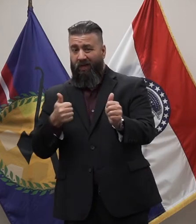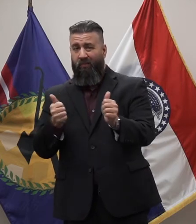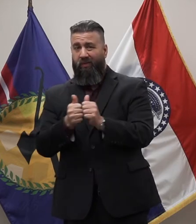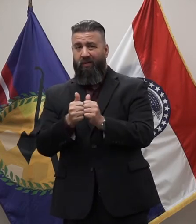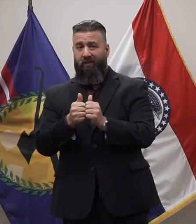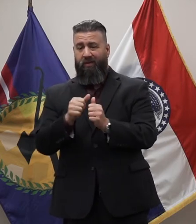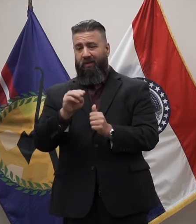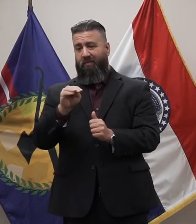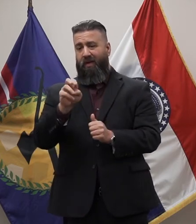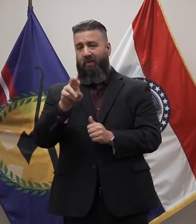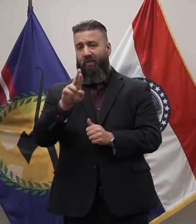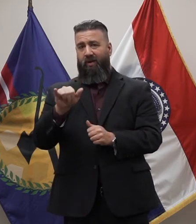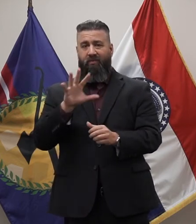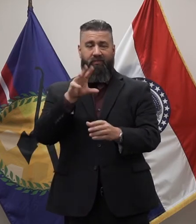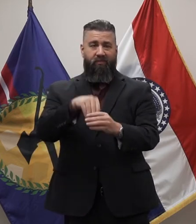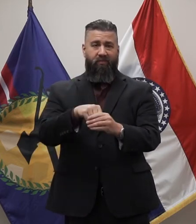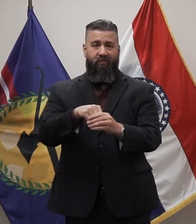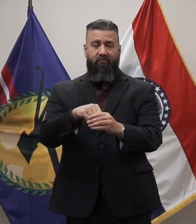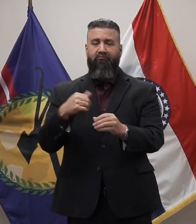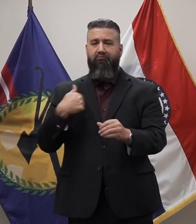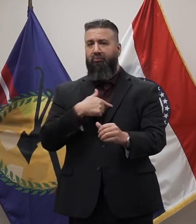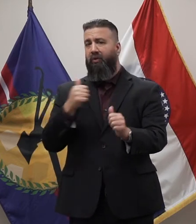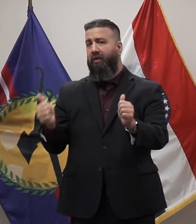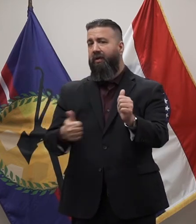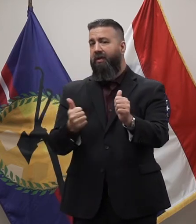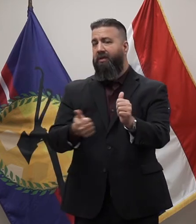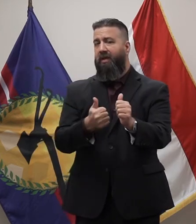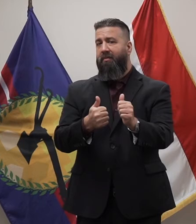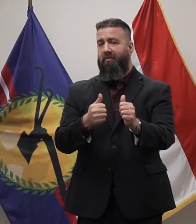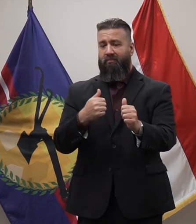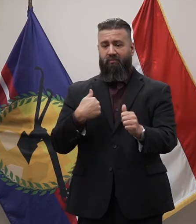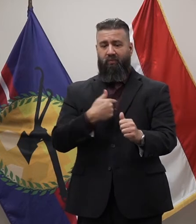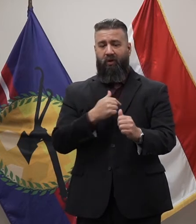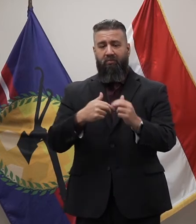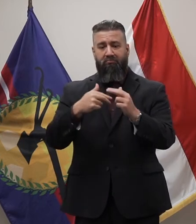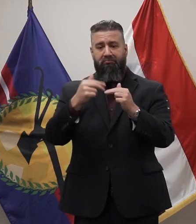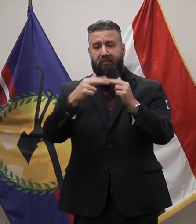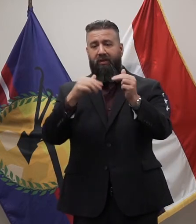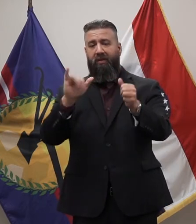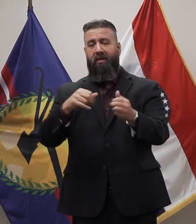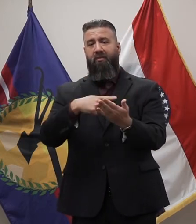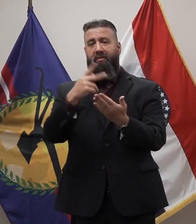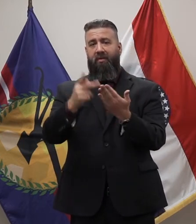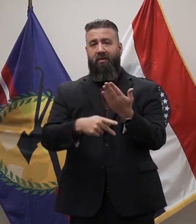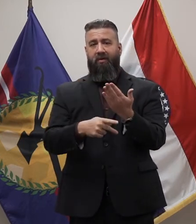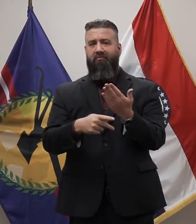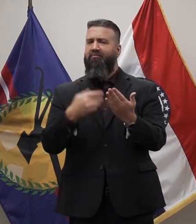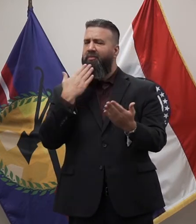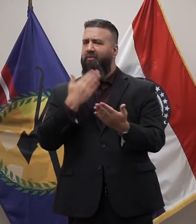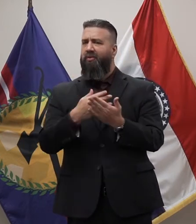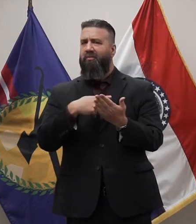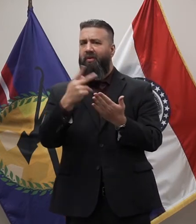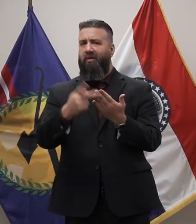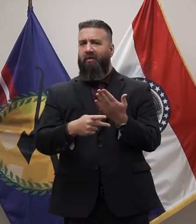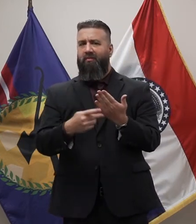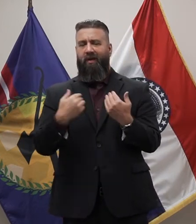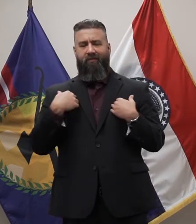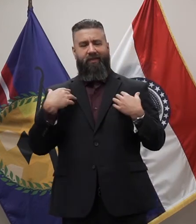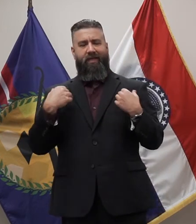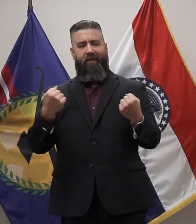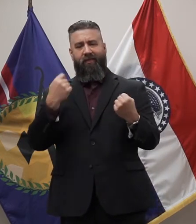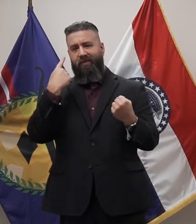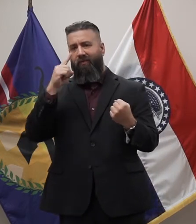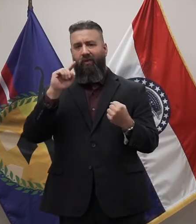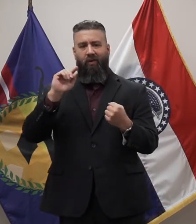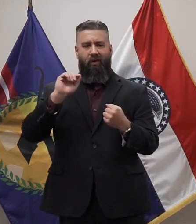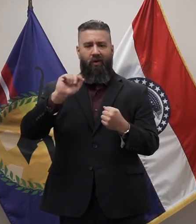participation. We're catching up. We're building that program, and we're going to have a good program that has the confidence of all contractors in the community, and we're going to make